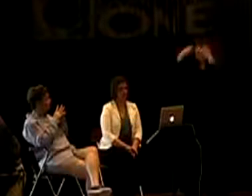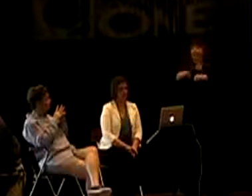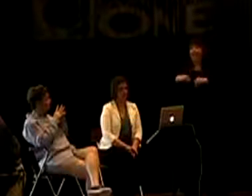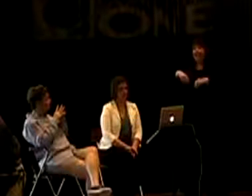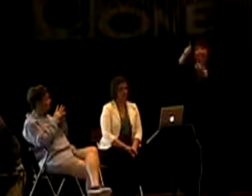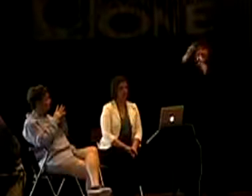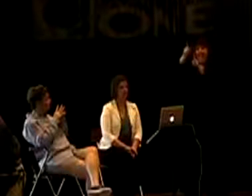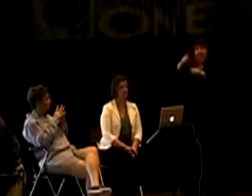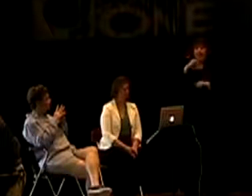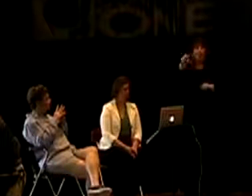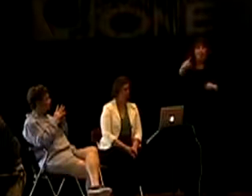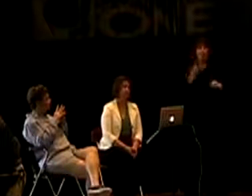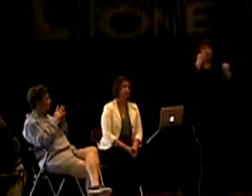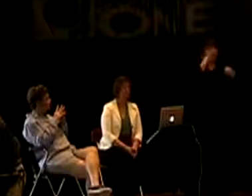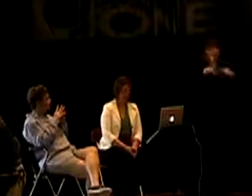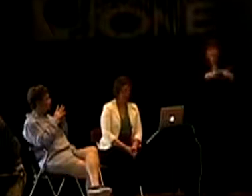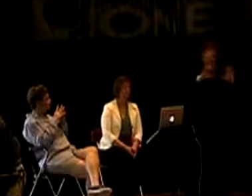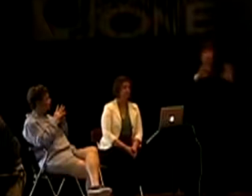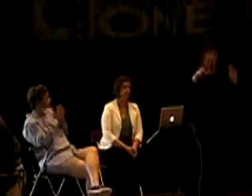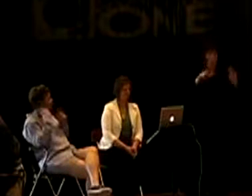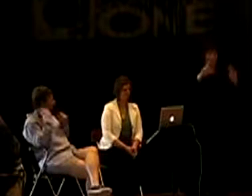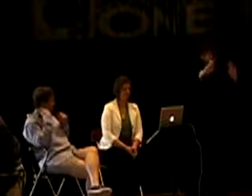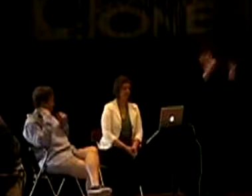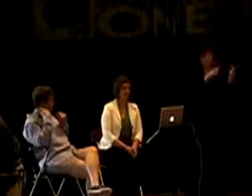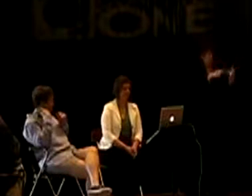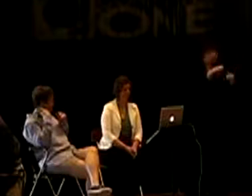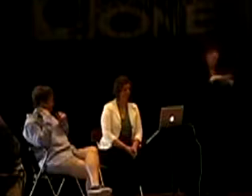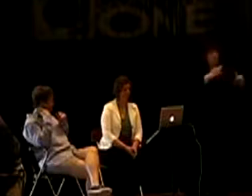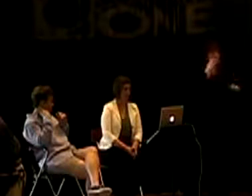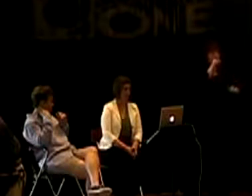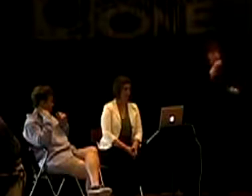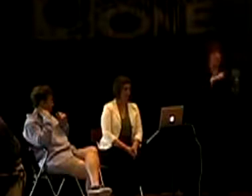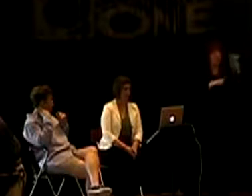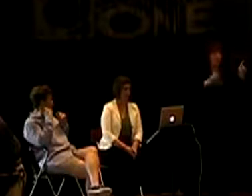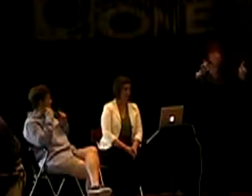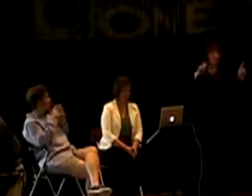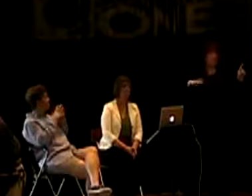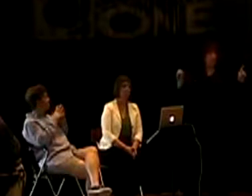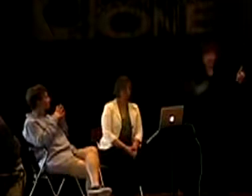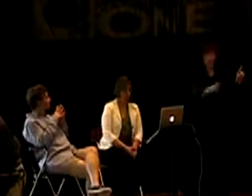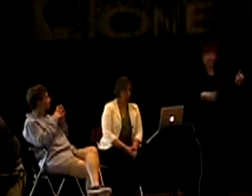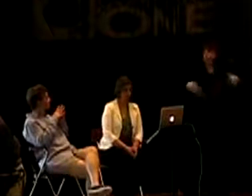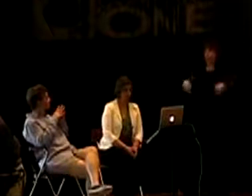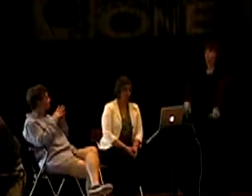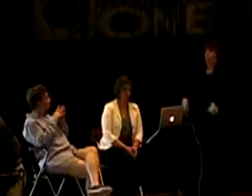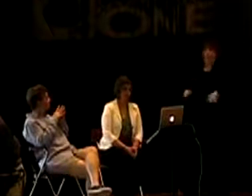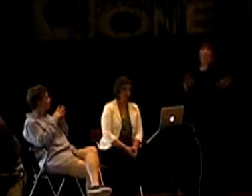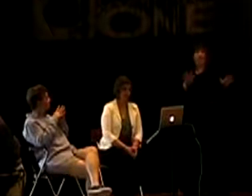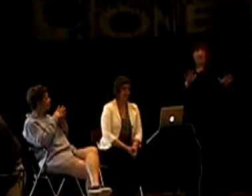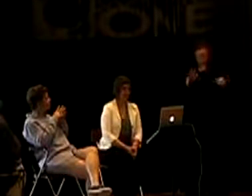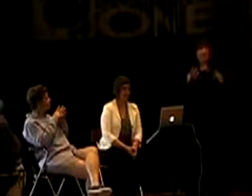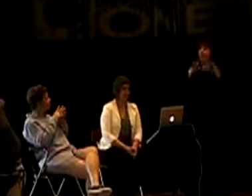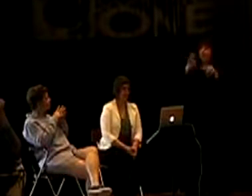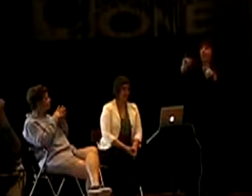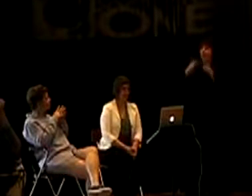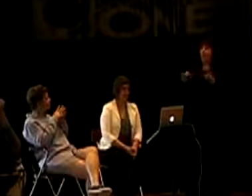cue this actor and how are you going to make sure that this actor who doesn't know ASL understands when they're cueing, you know, like all of that bilingual stuff.